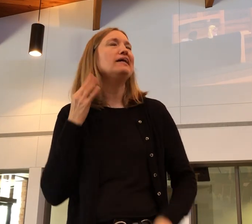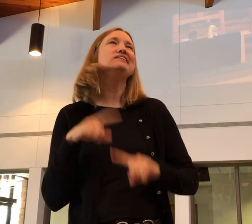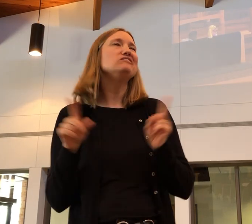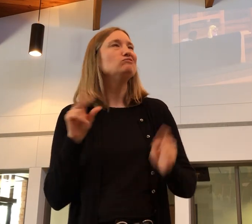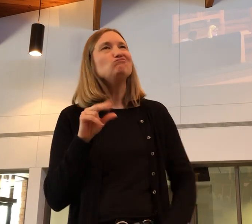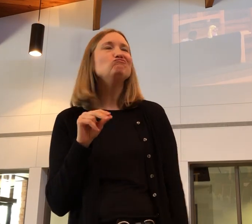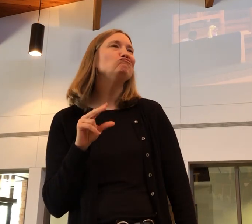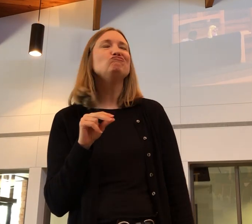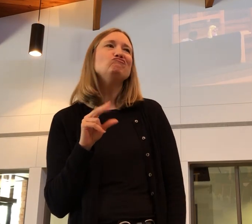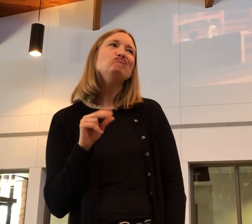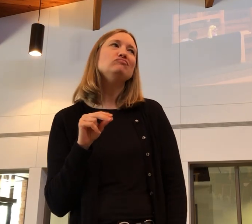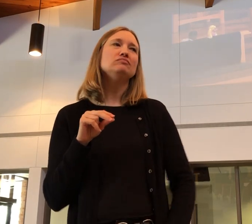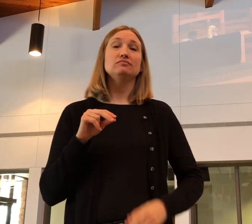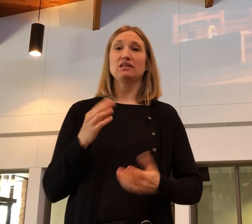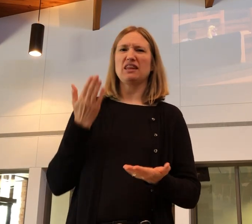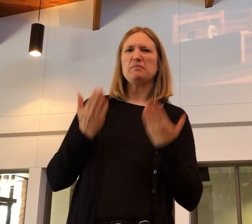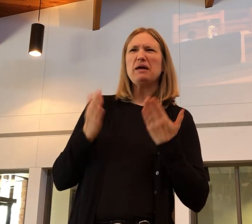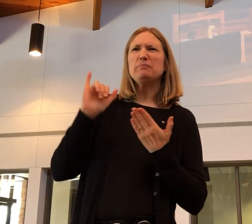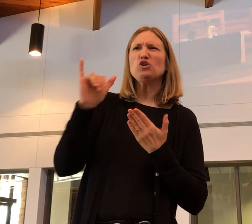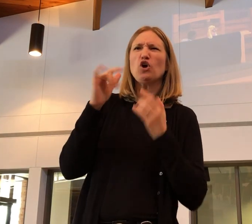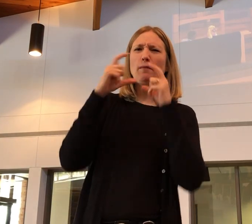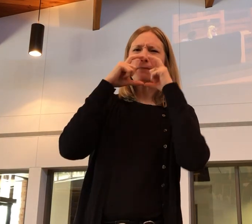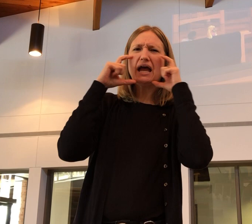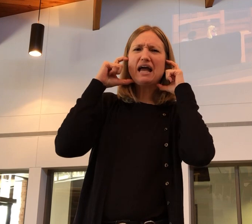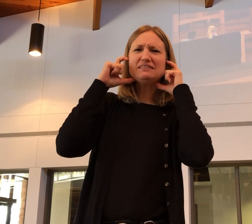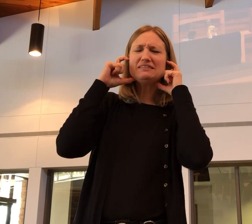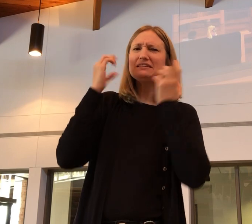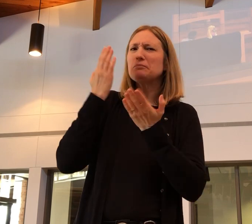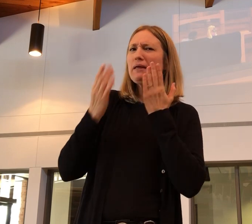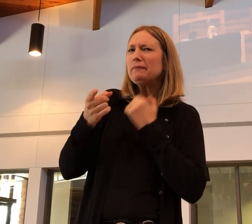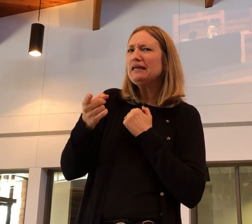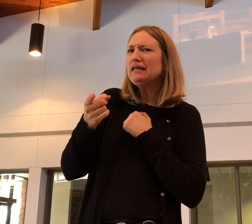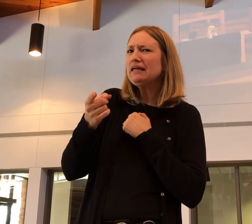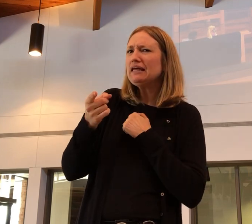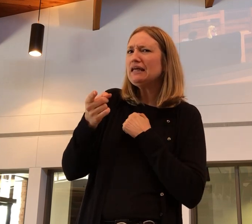hair. Maybe it's that mask you're wearing.